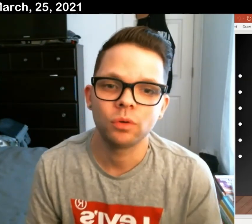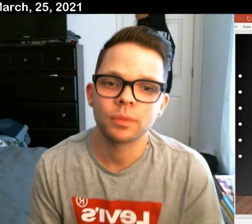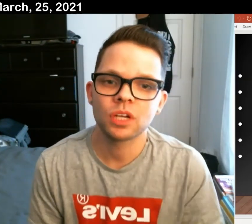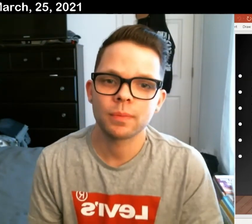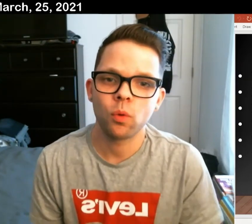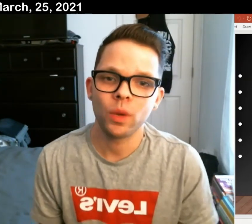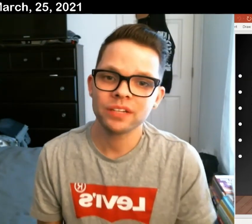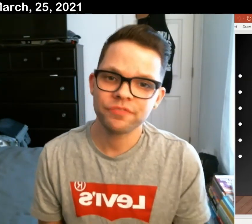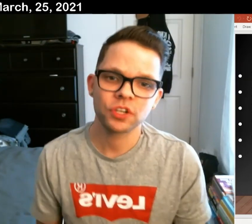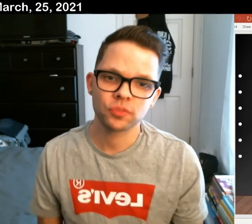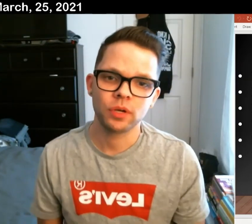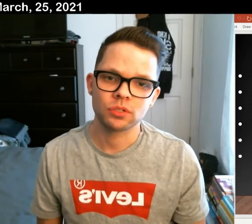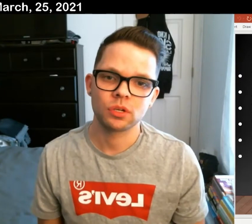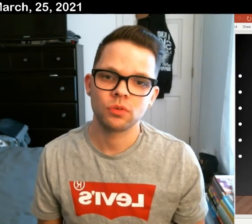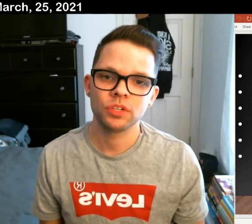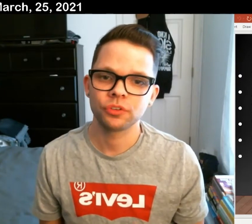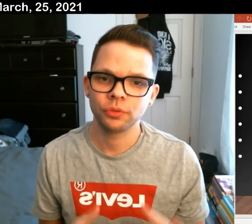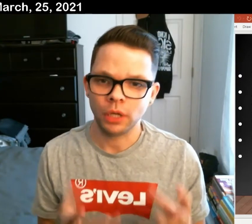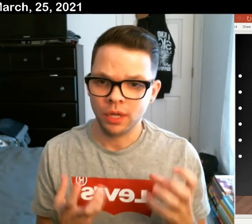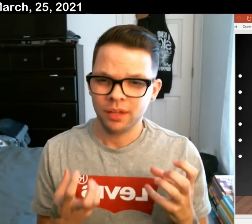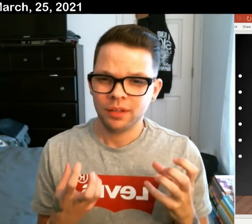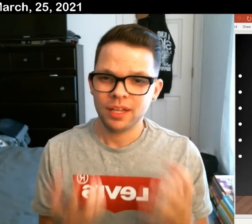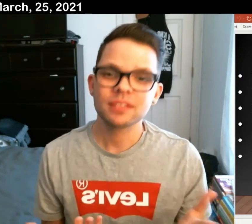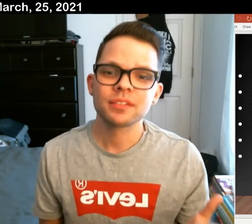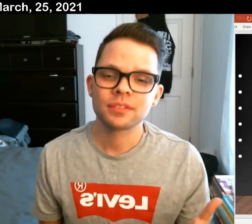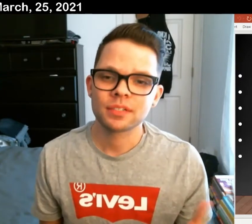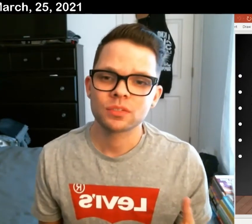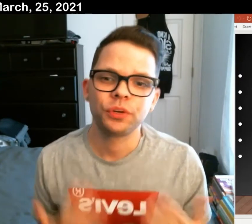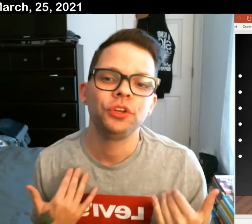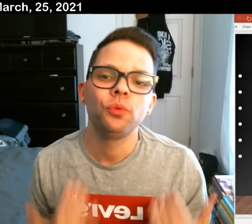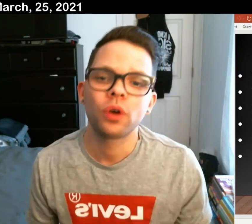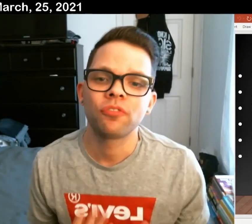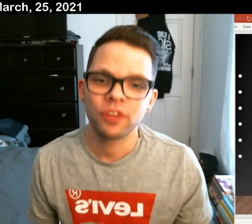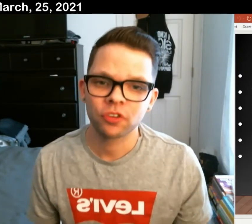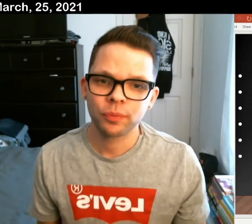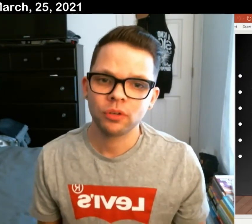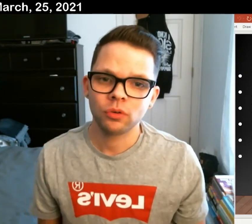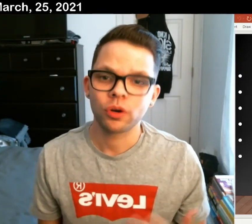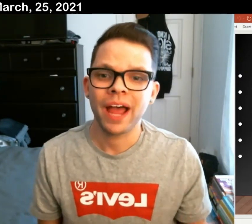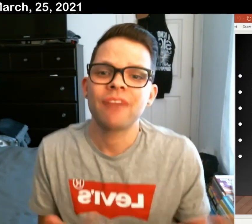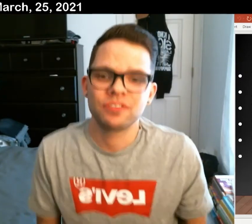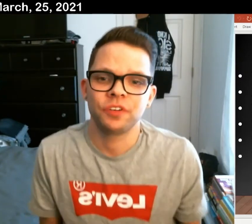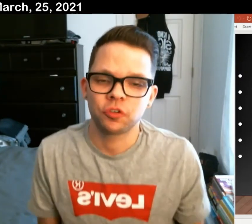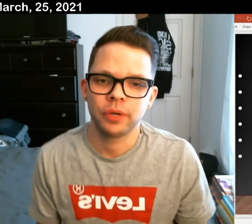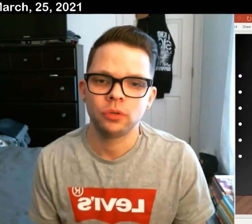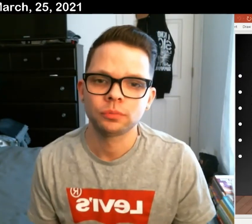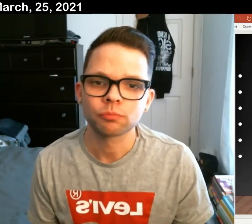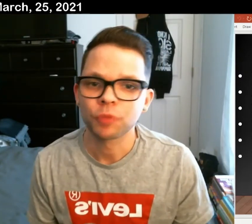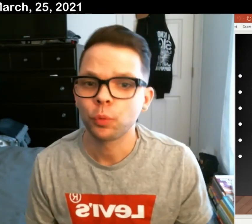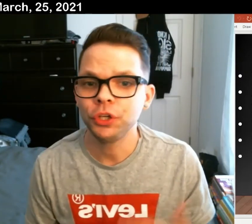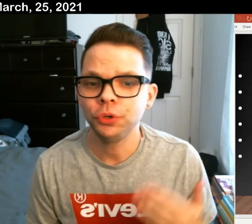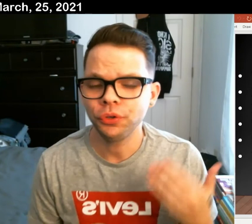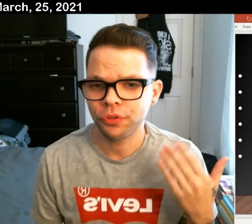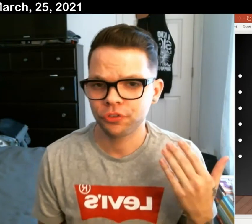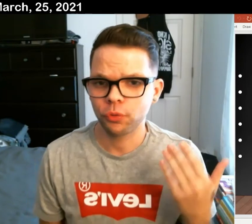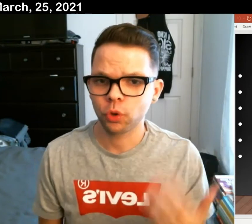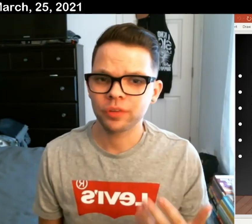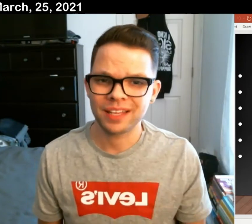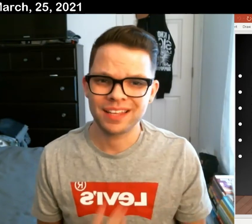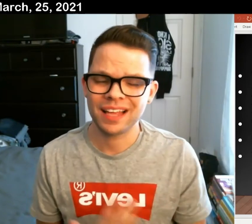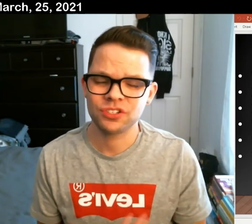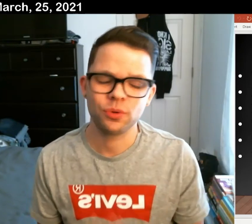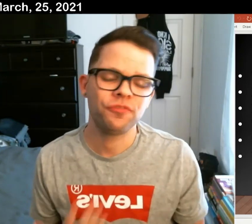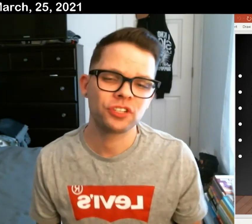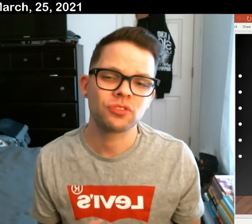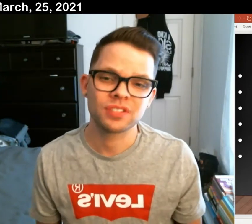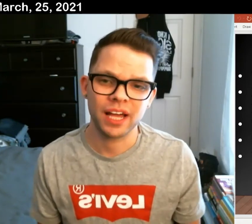Now, I'm going to talk about when to fingerspell. So these are instances when you want to fingerspell or have to fingerspell. When there's a word that